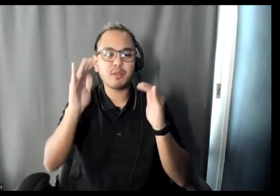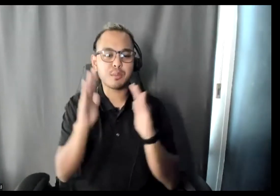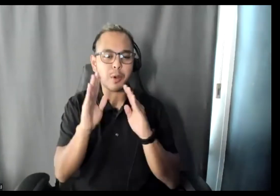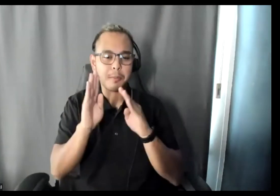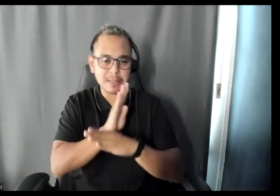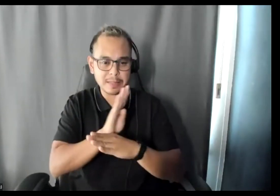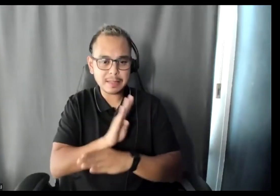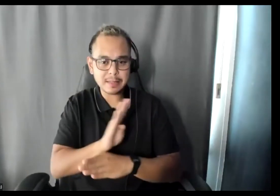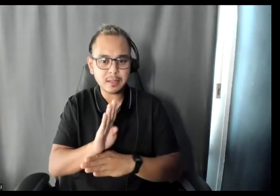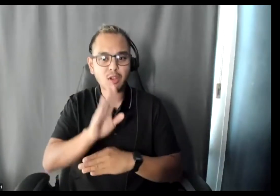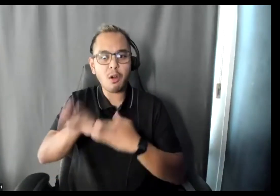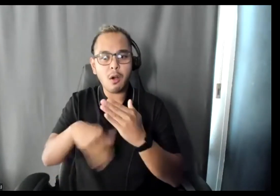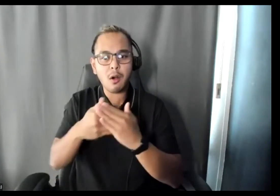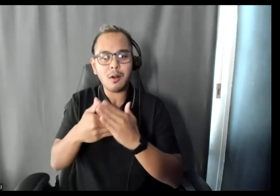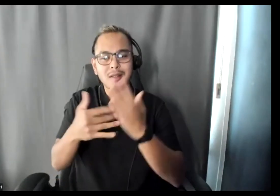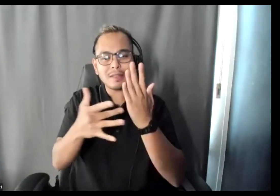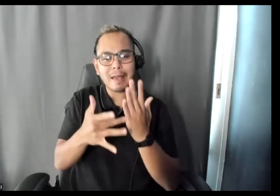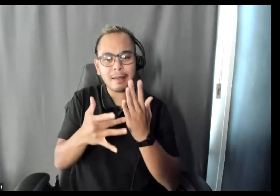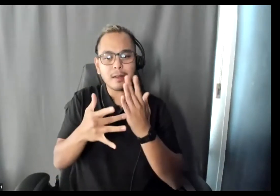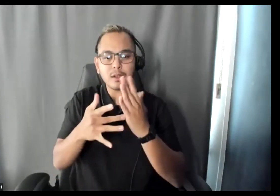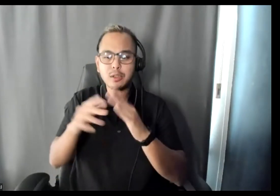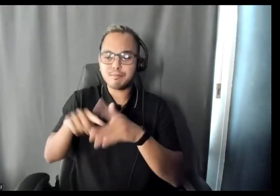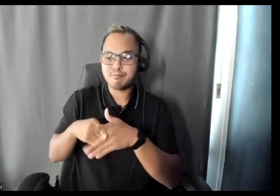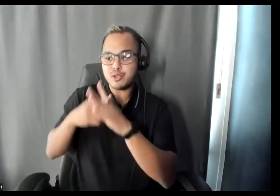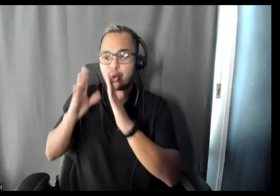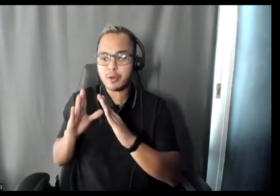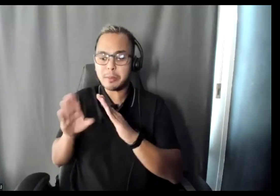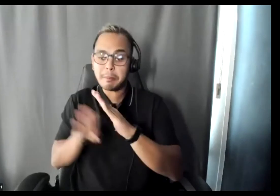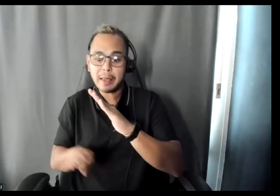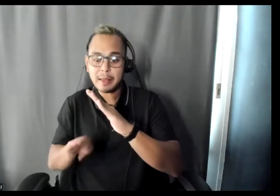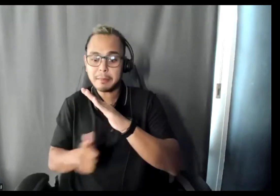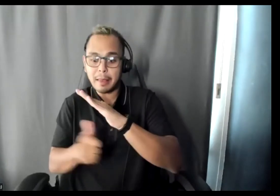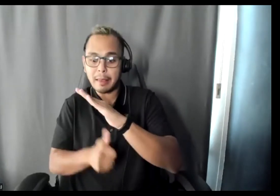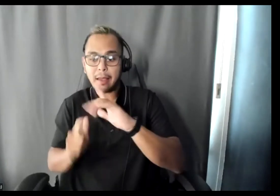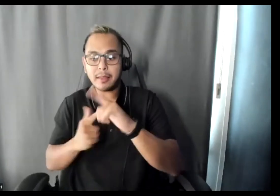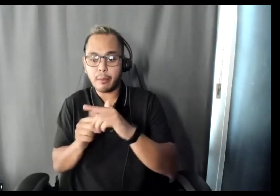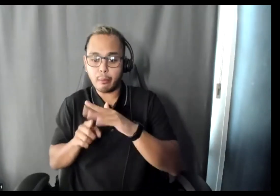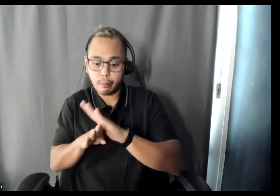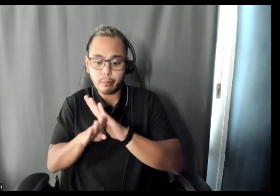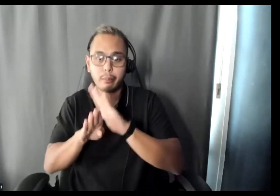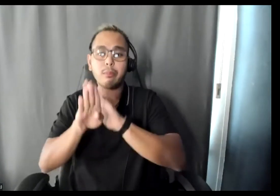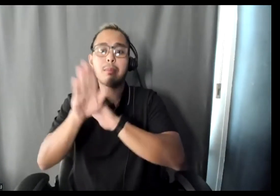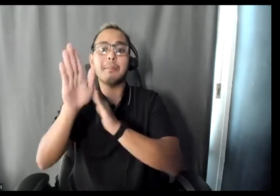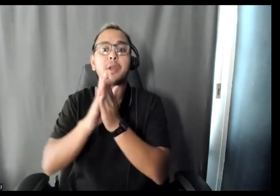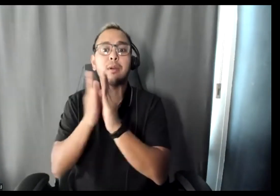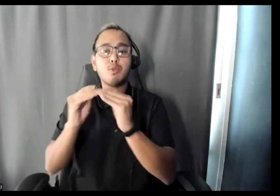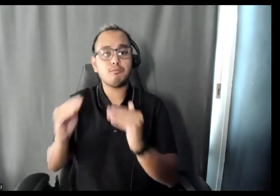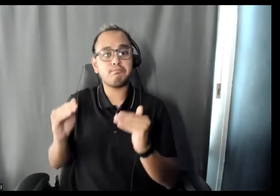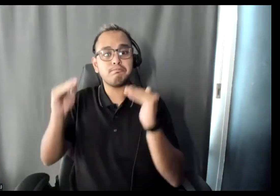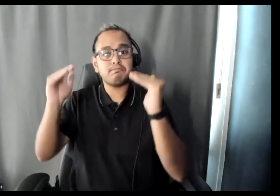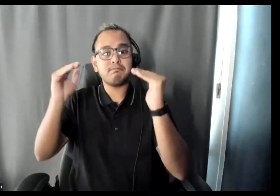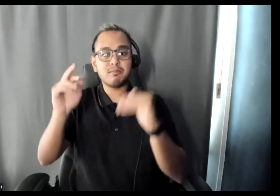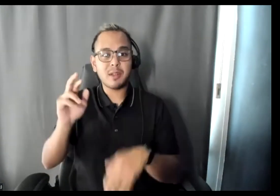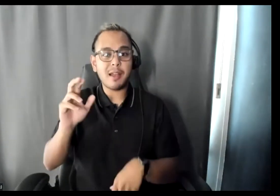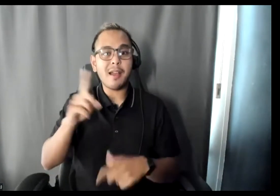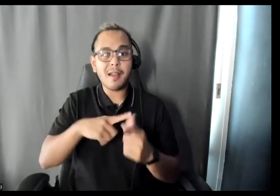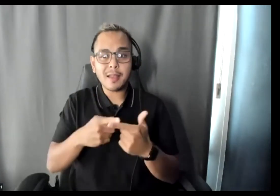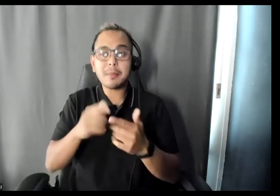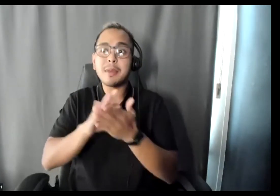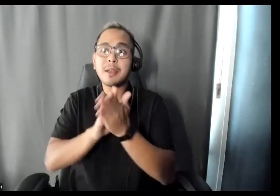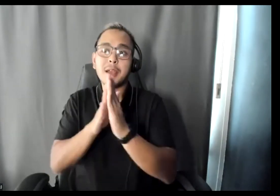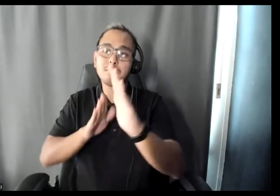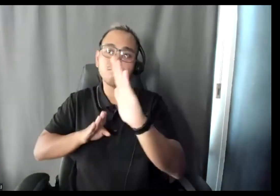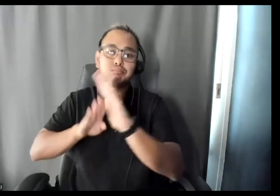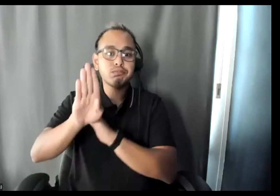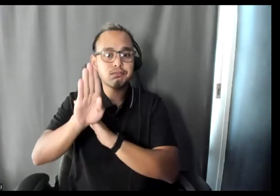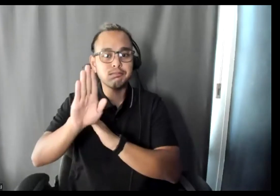right, all the tech entrepreneurs that started in their basements and garages and, right, and gave all that great R&D that eventually became,